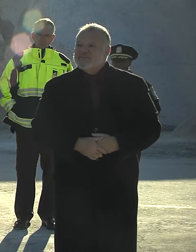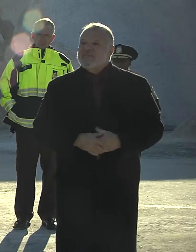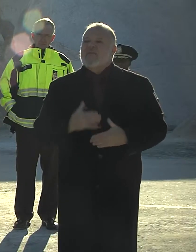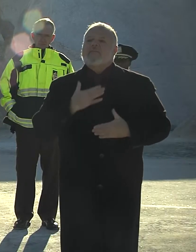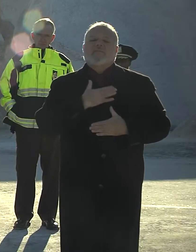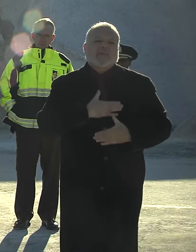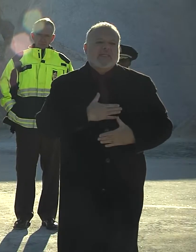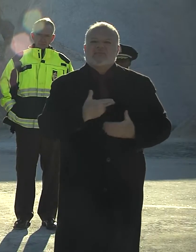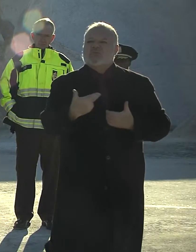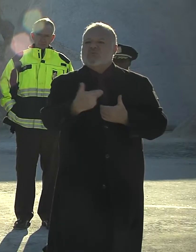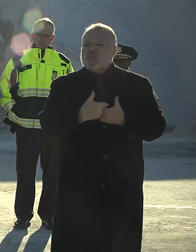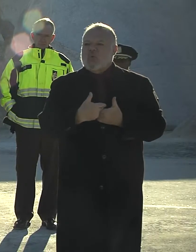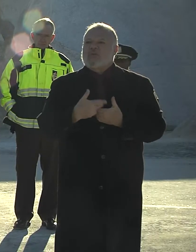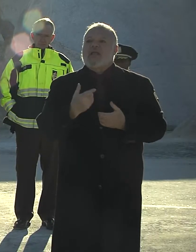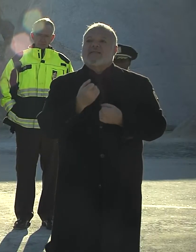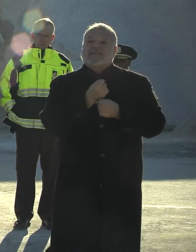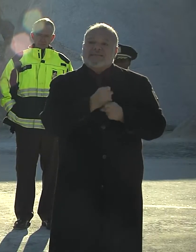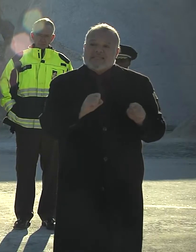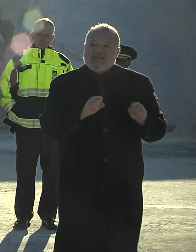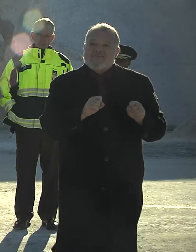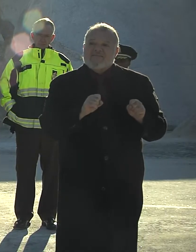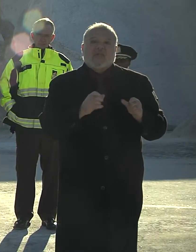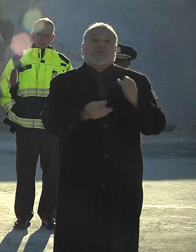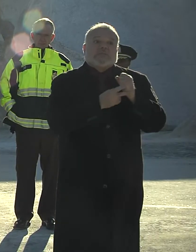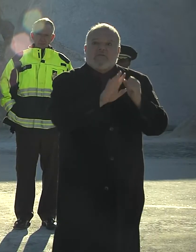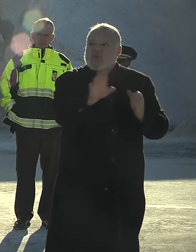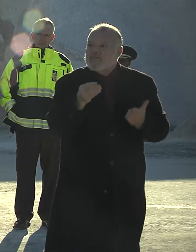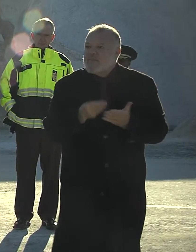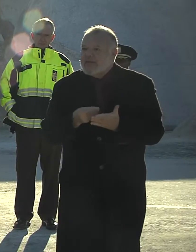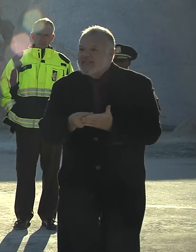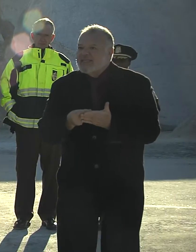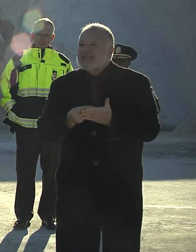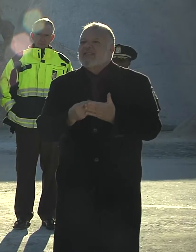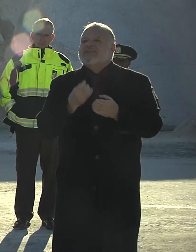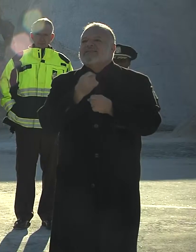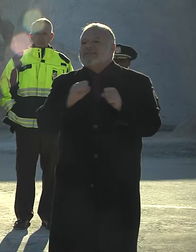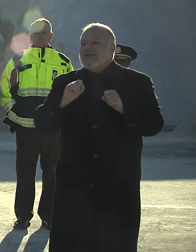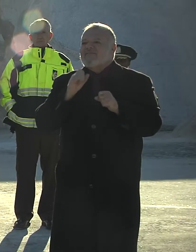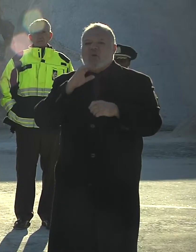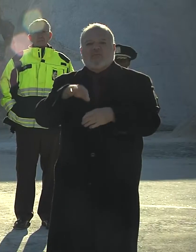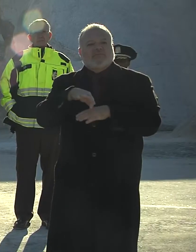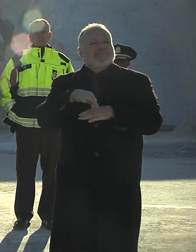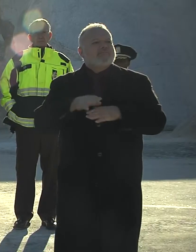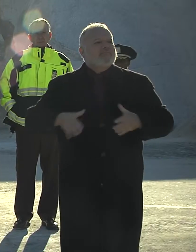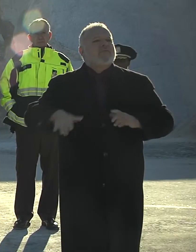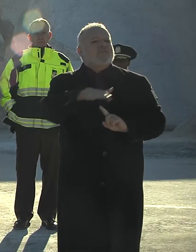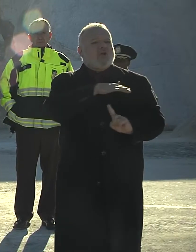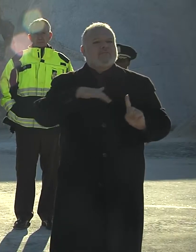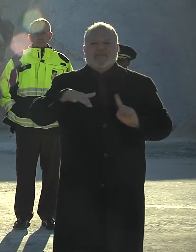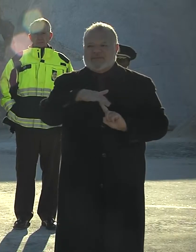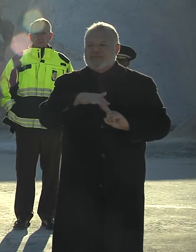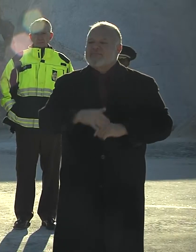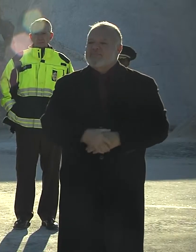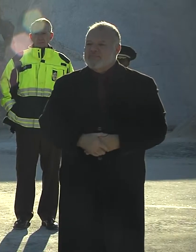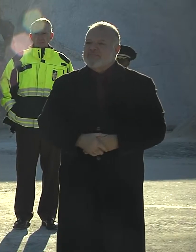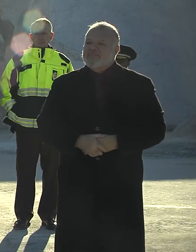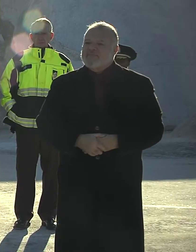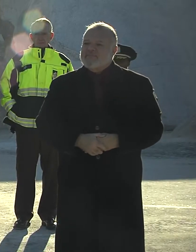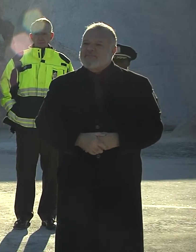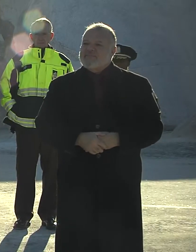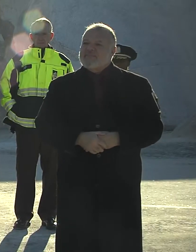planet by opting into these plans. And I want to make a particular plea to our residents who can afford to pay for 14